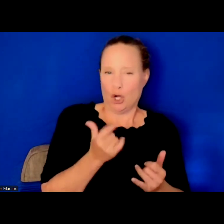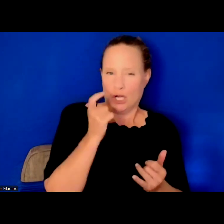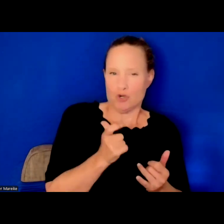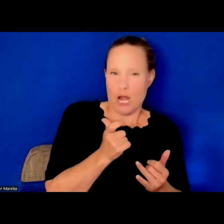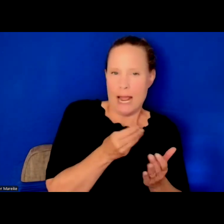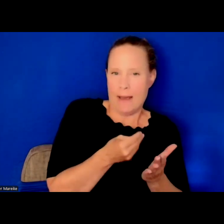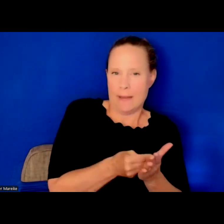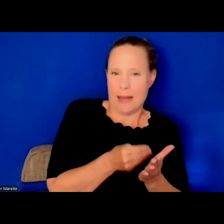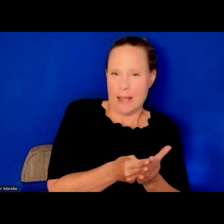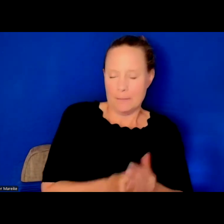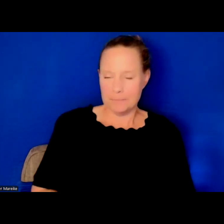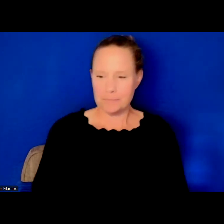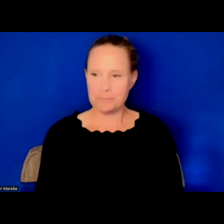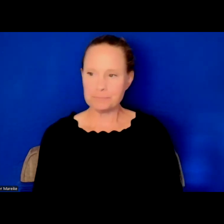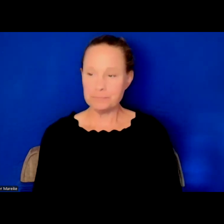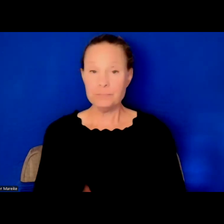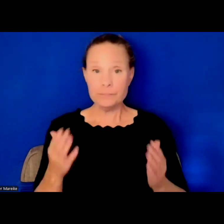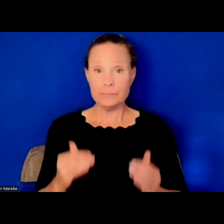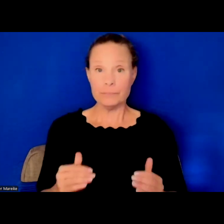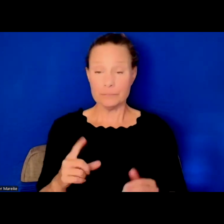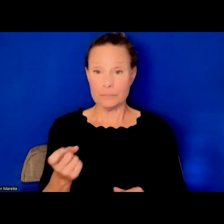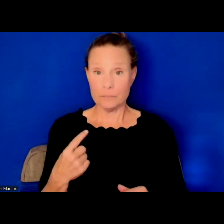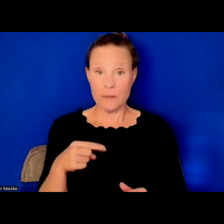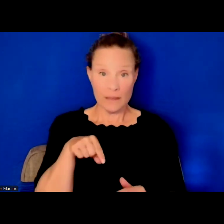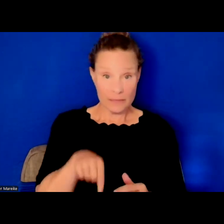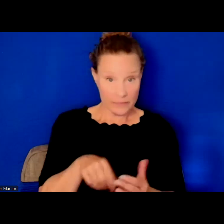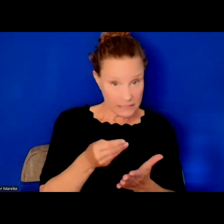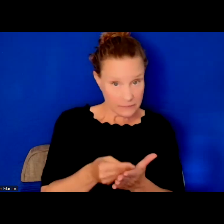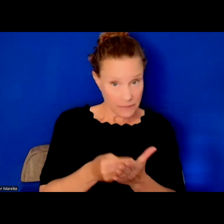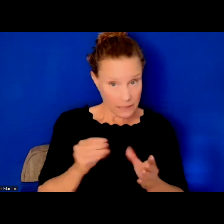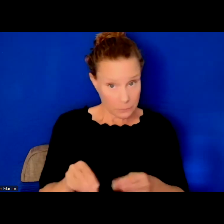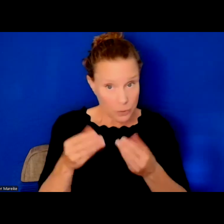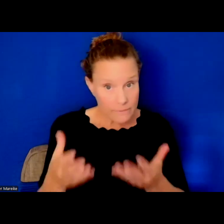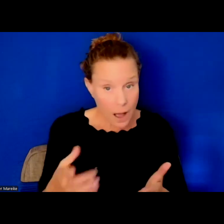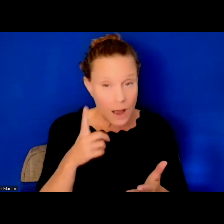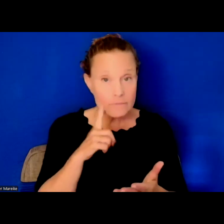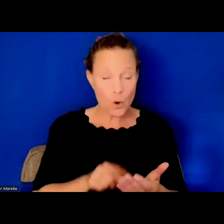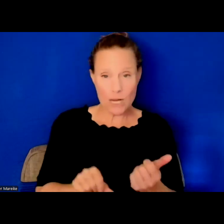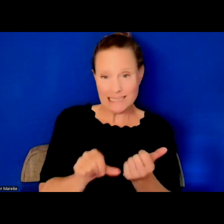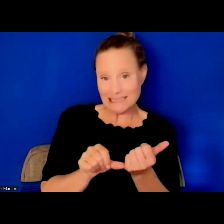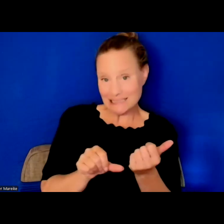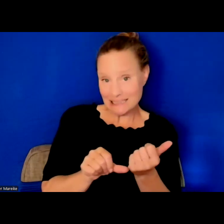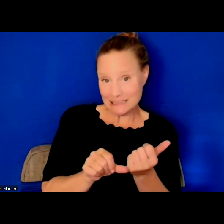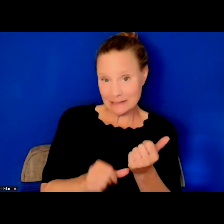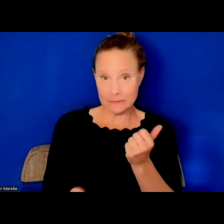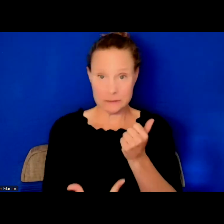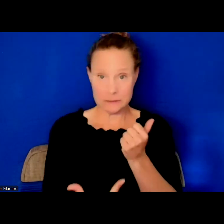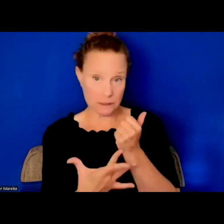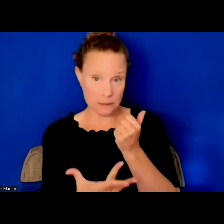Thank you. The next question asks, does this funding provide for assistive technology?